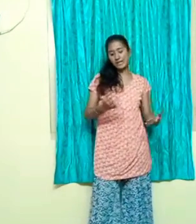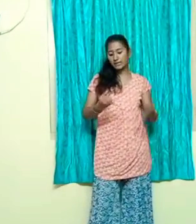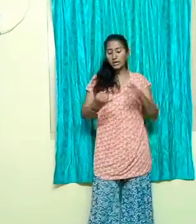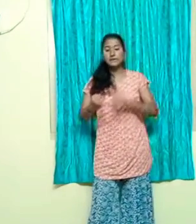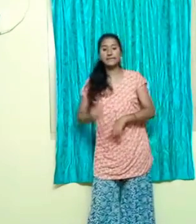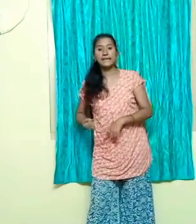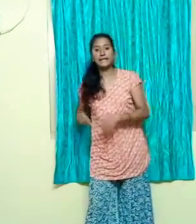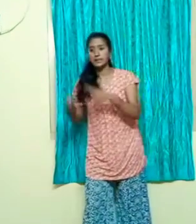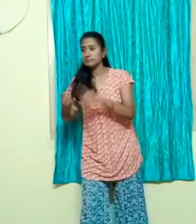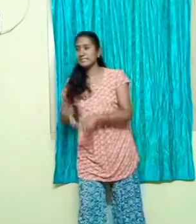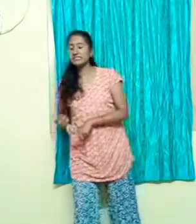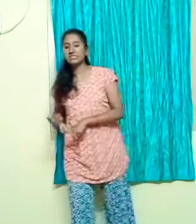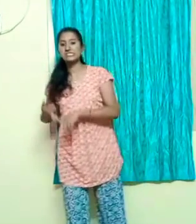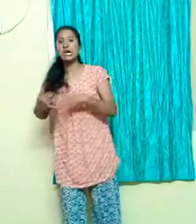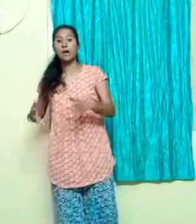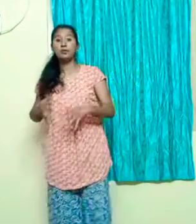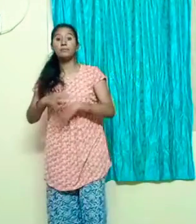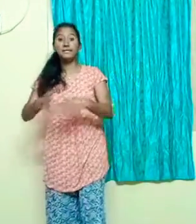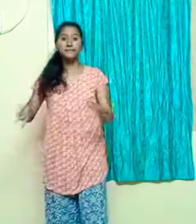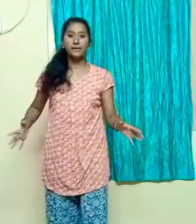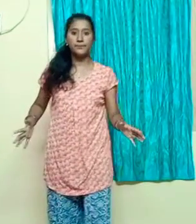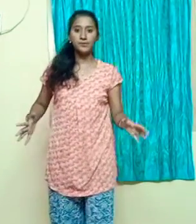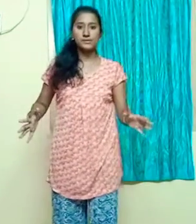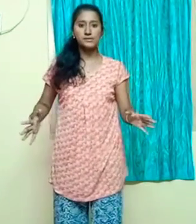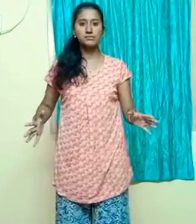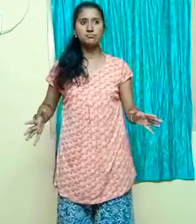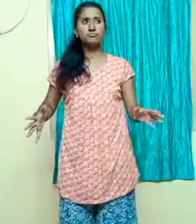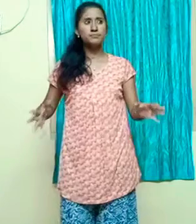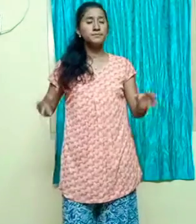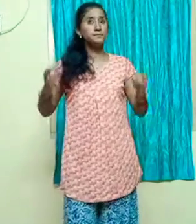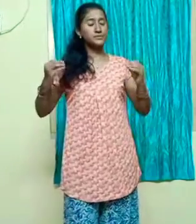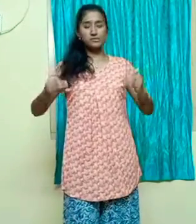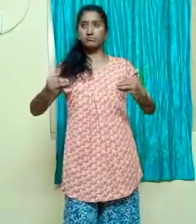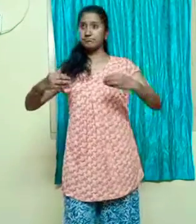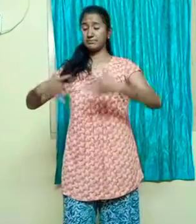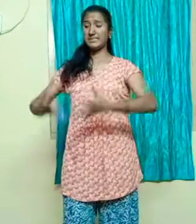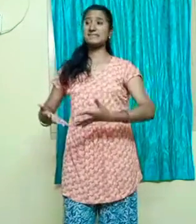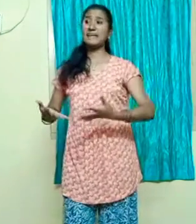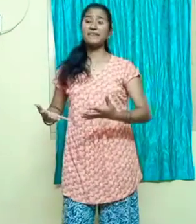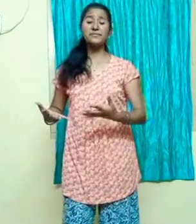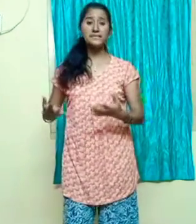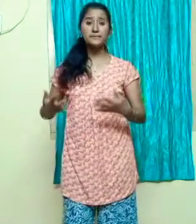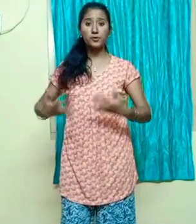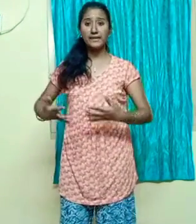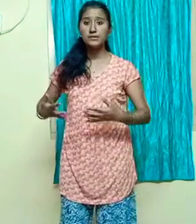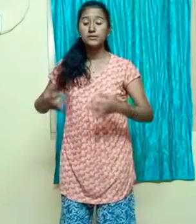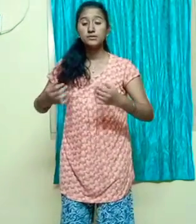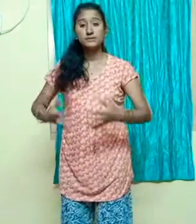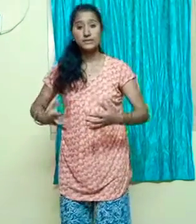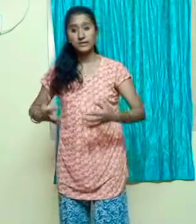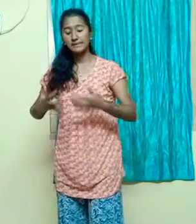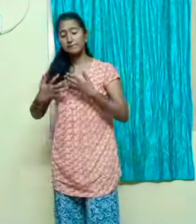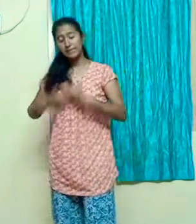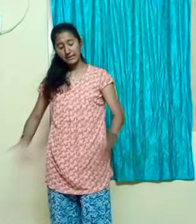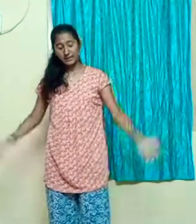sharing the data instruction among multiple computers. This characteristic provide the